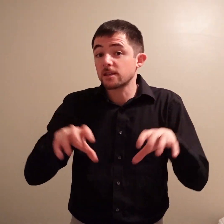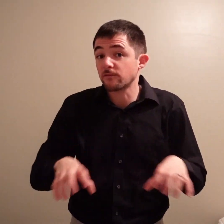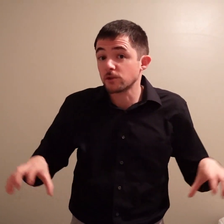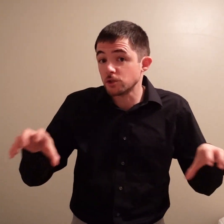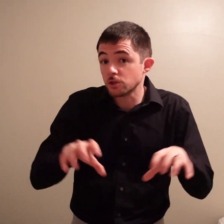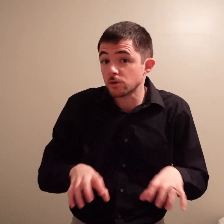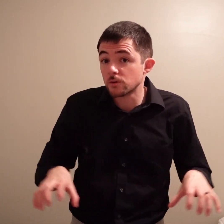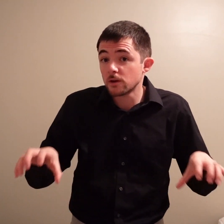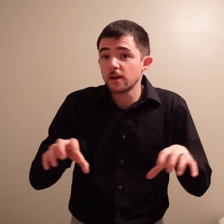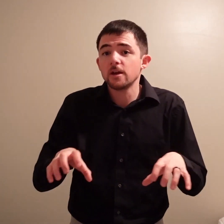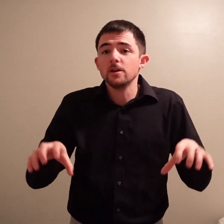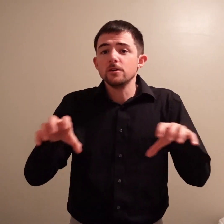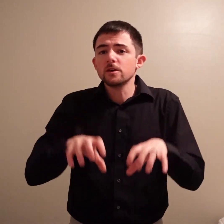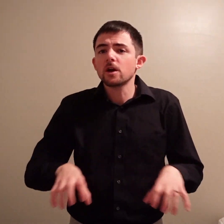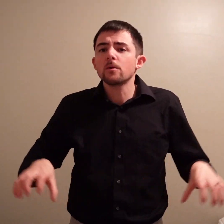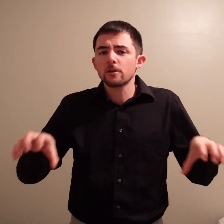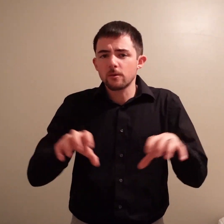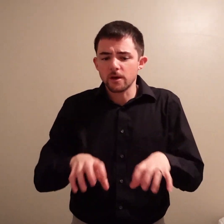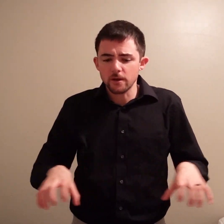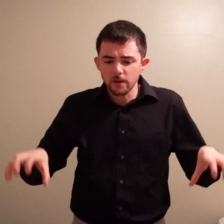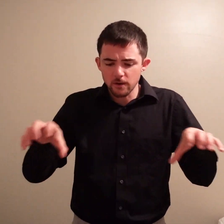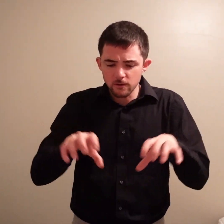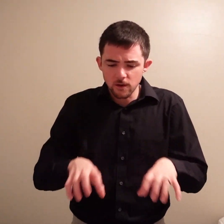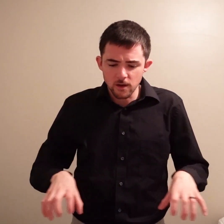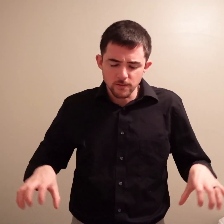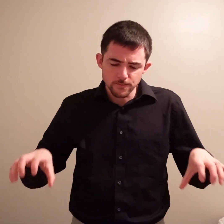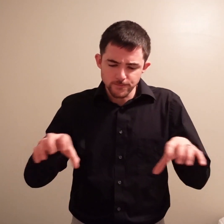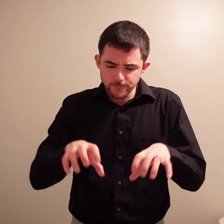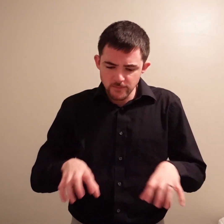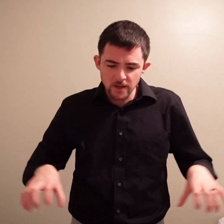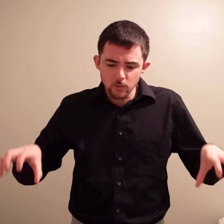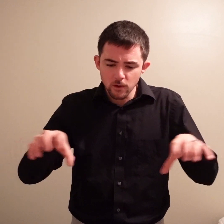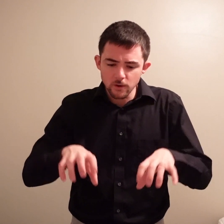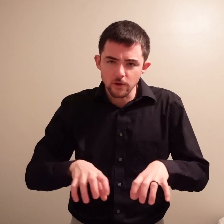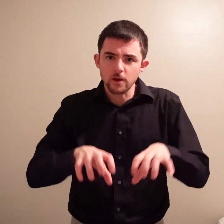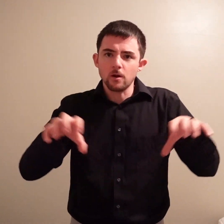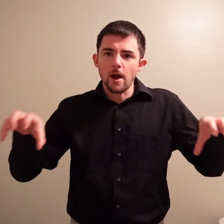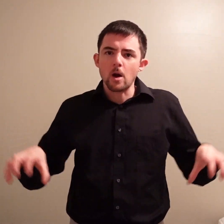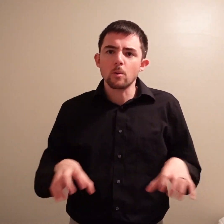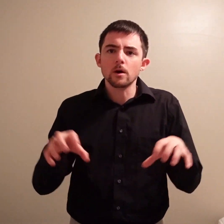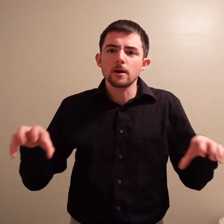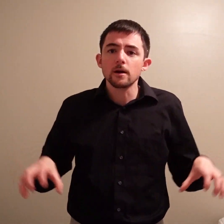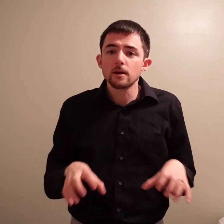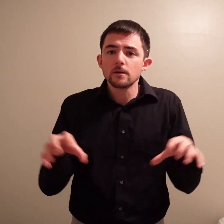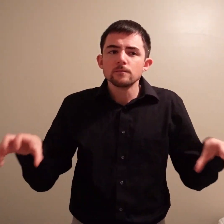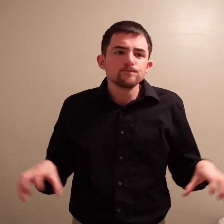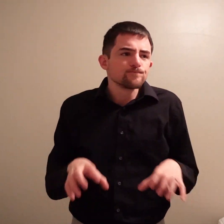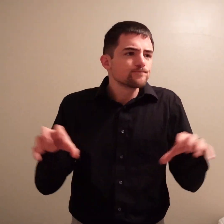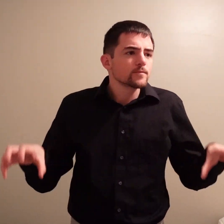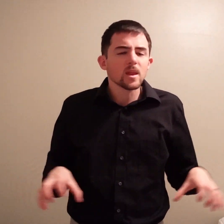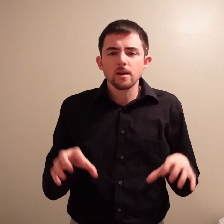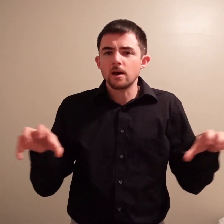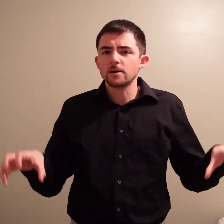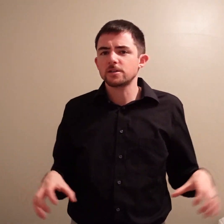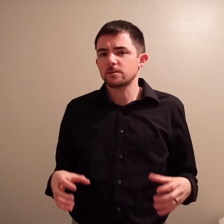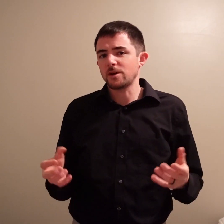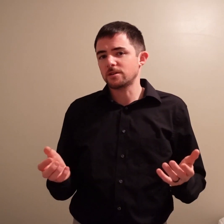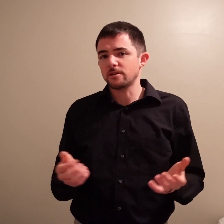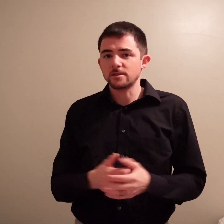for do. You can go either way. You can go inward or you can go outward. It just depends on the style